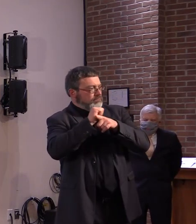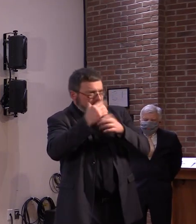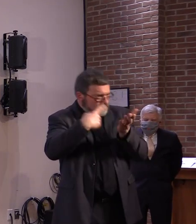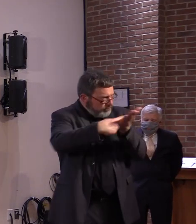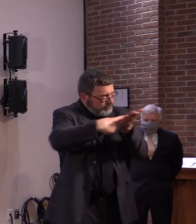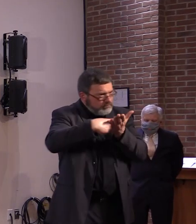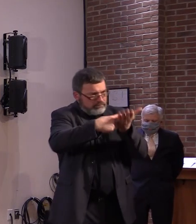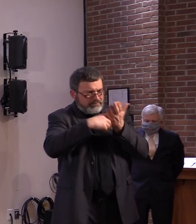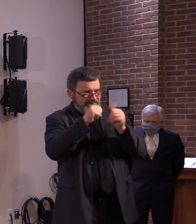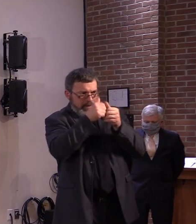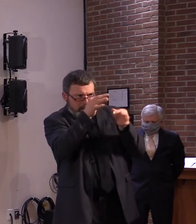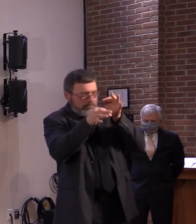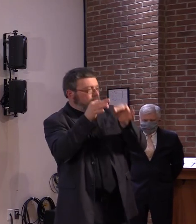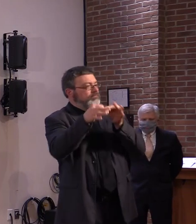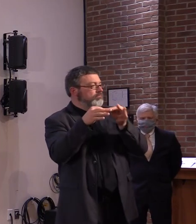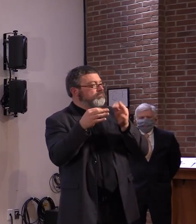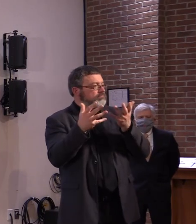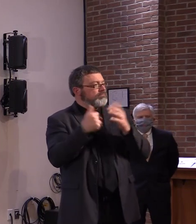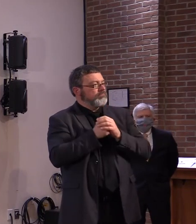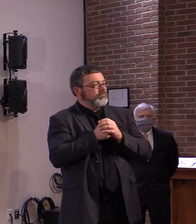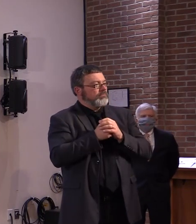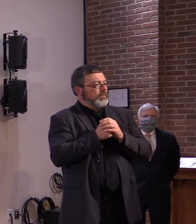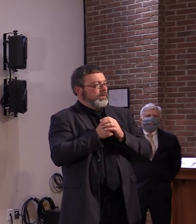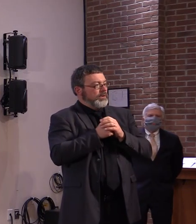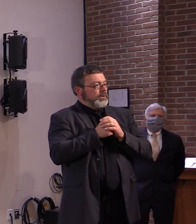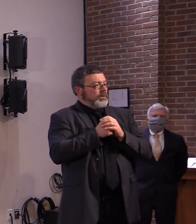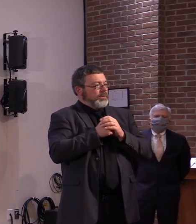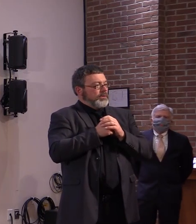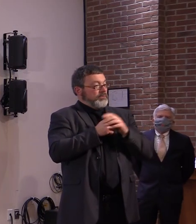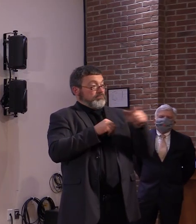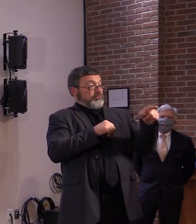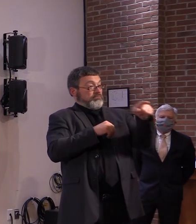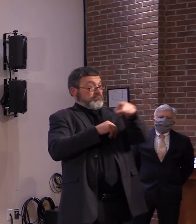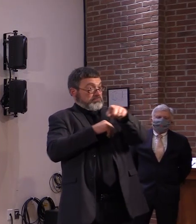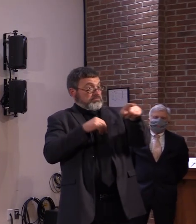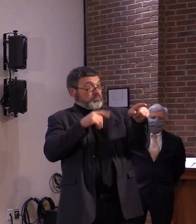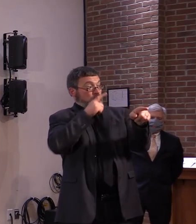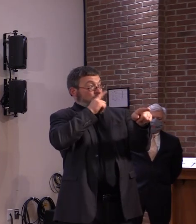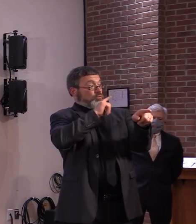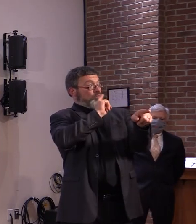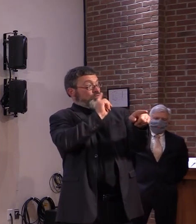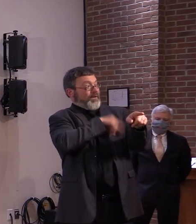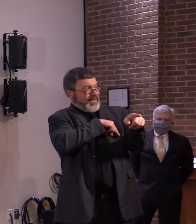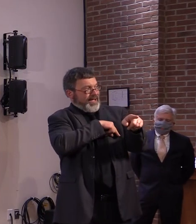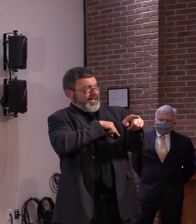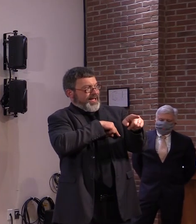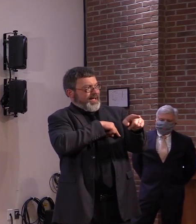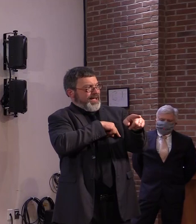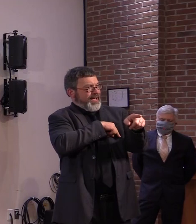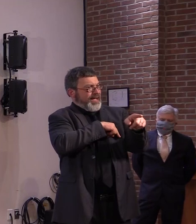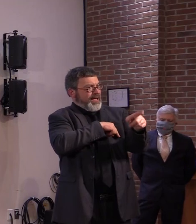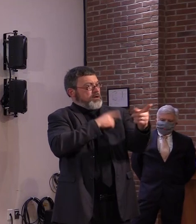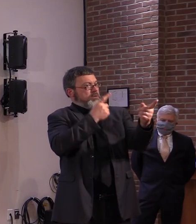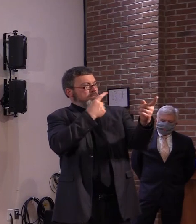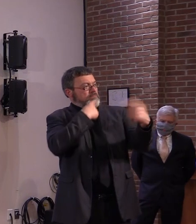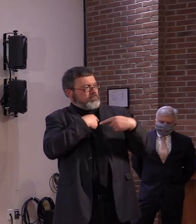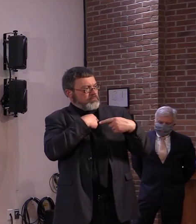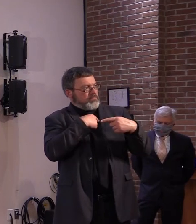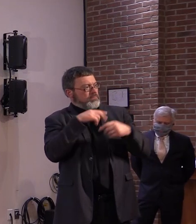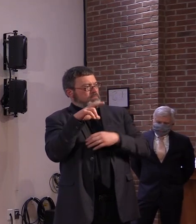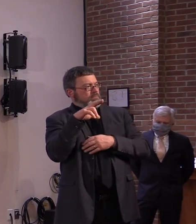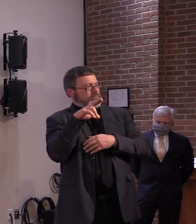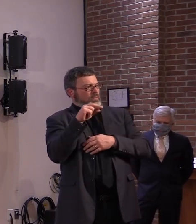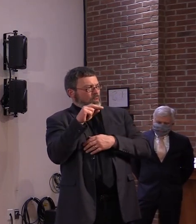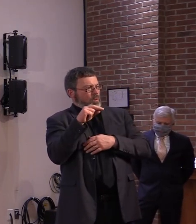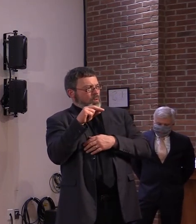we had a number of people who certified and actually responded no, that their separation was not COVID-related, and for